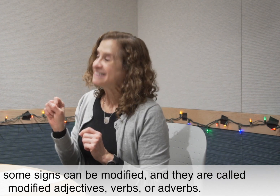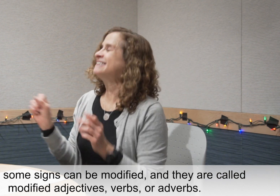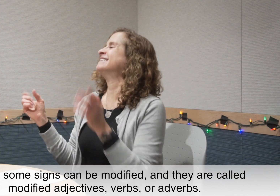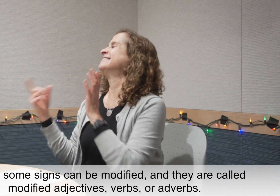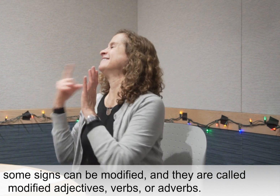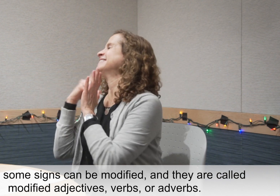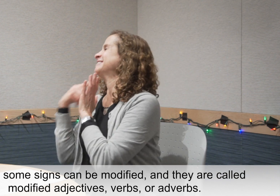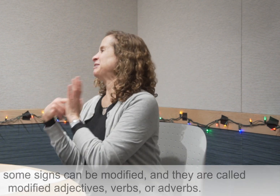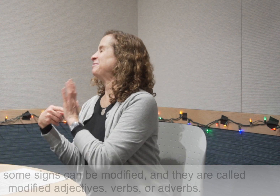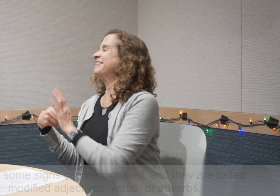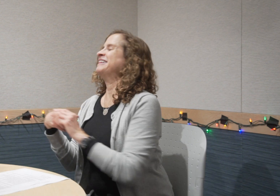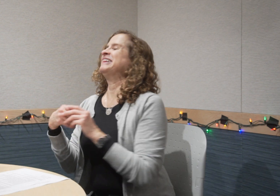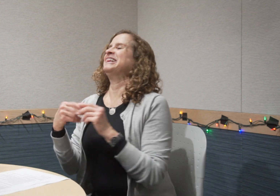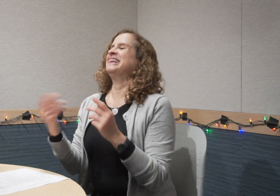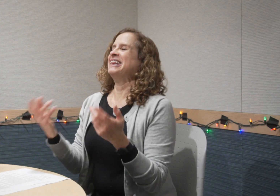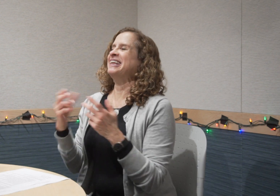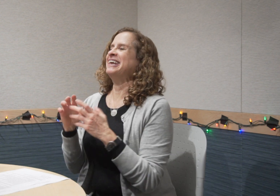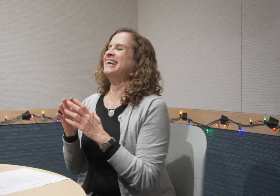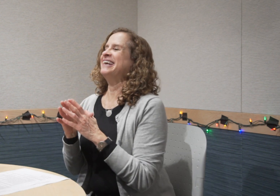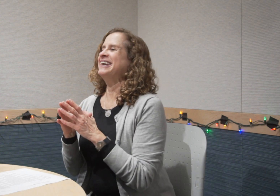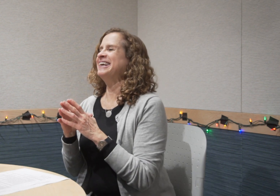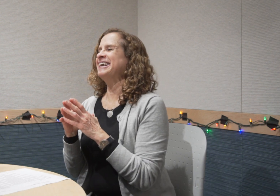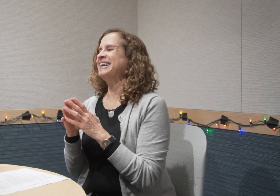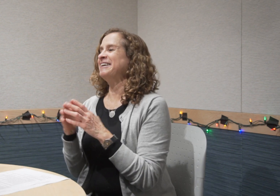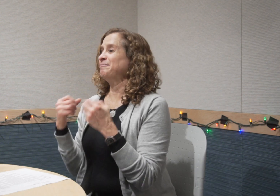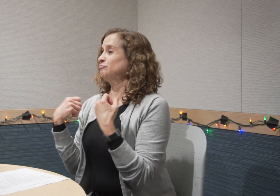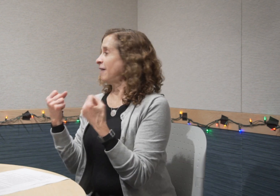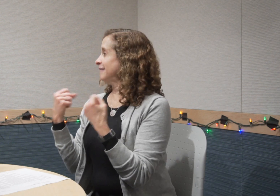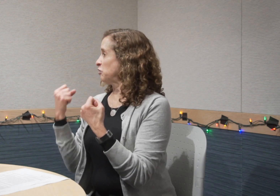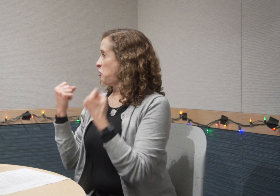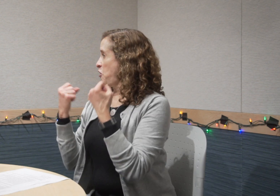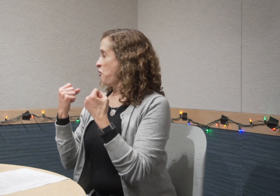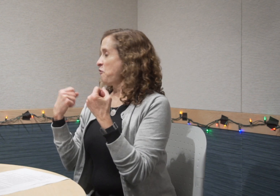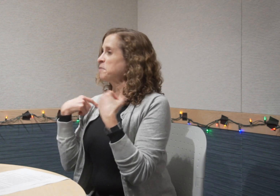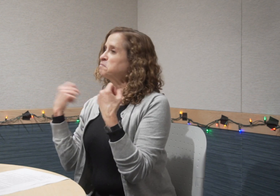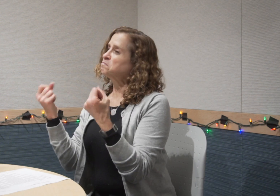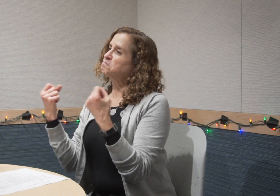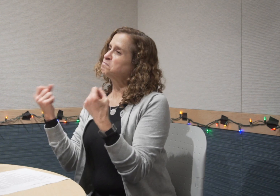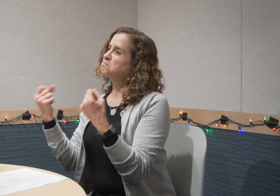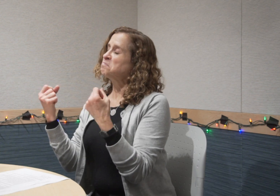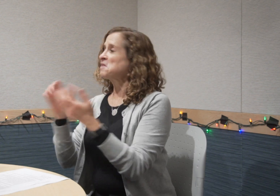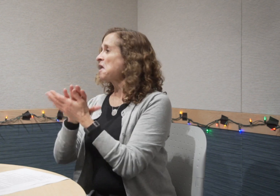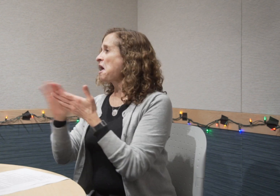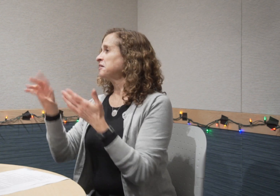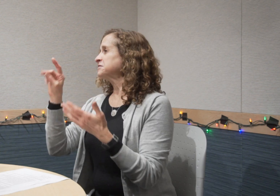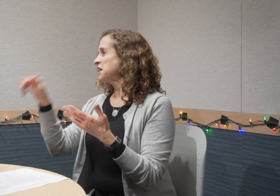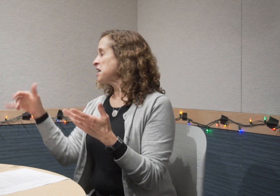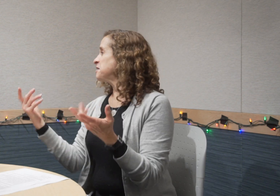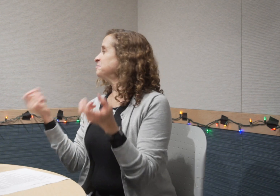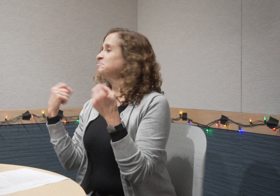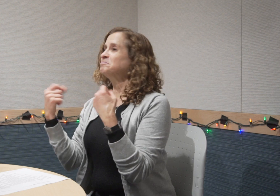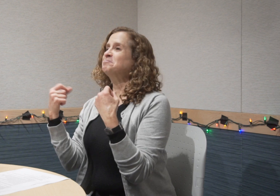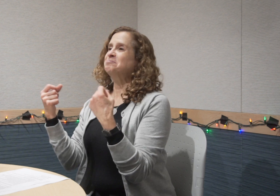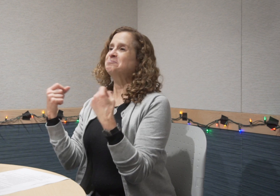or adverbs. For example, like driving a car, you can drive like this on a nice